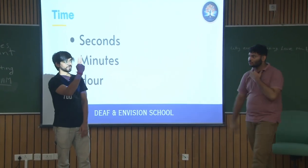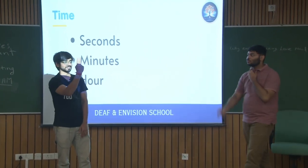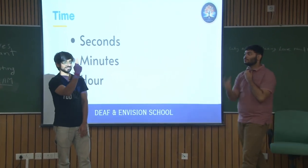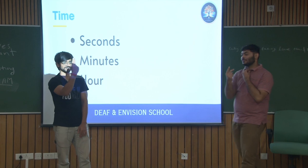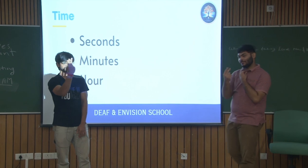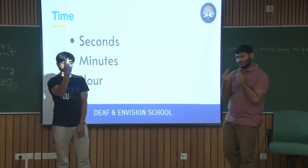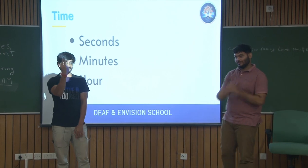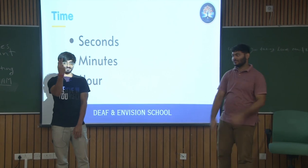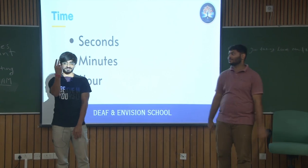2 minutes,